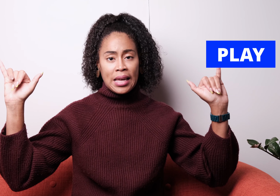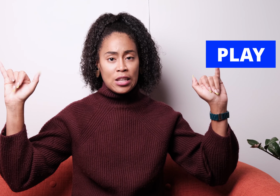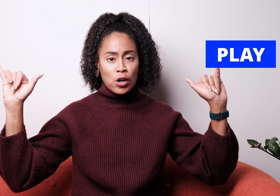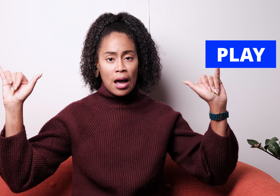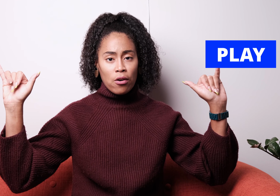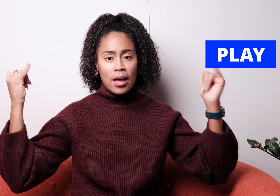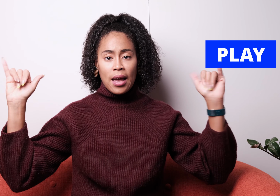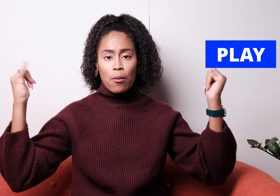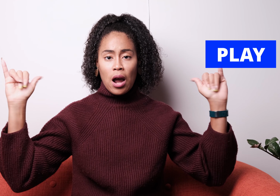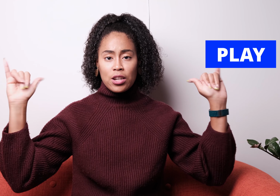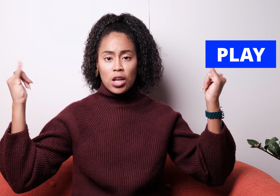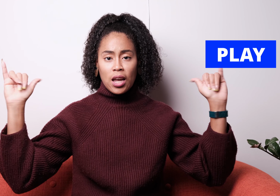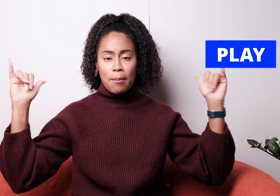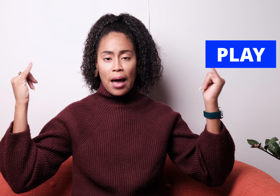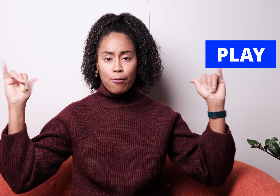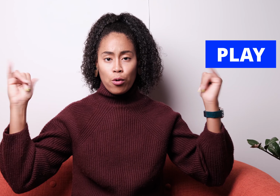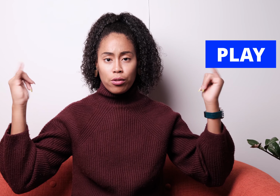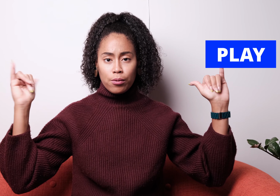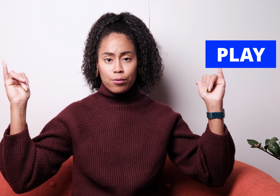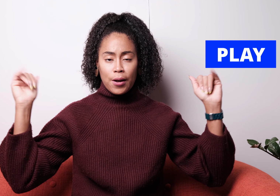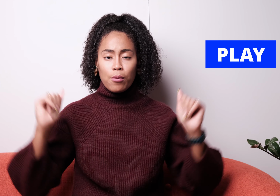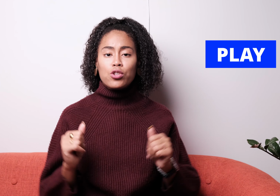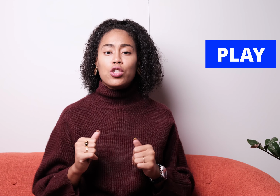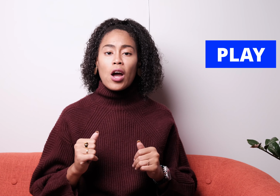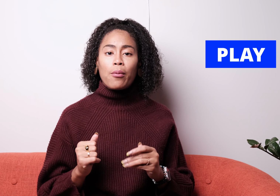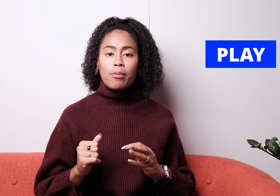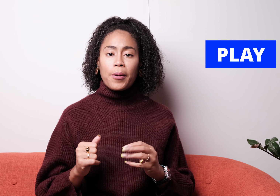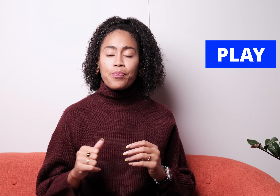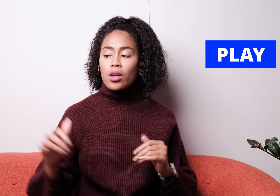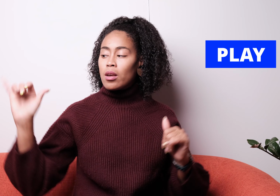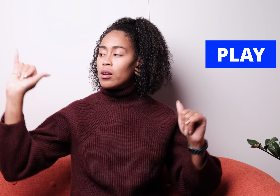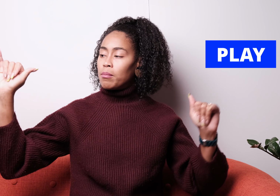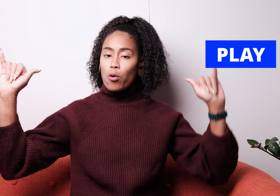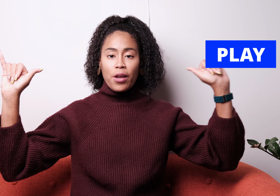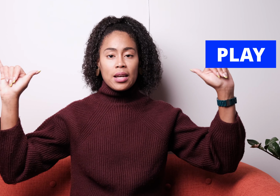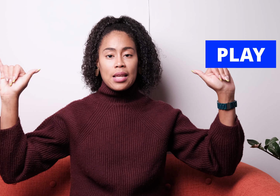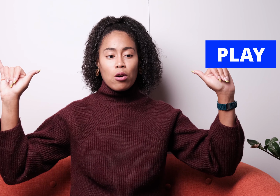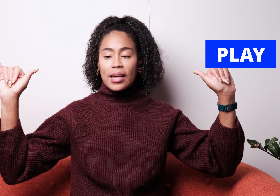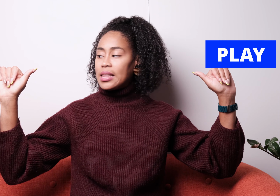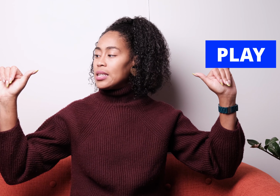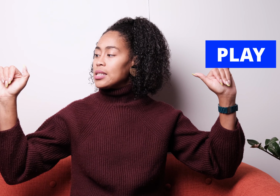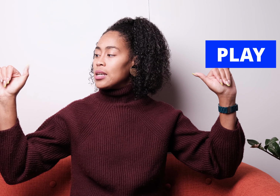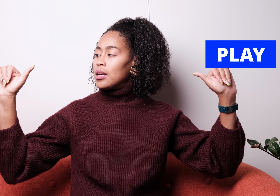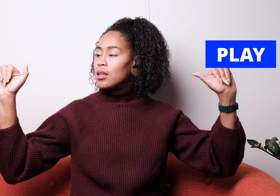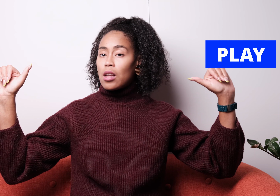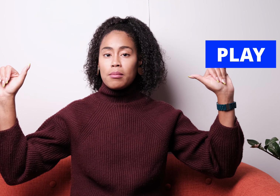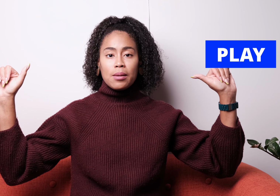pinkies are out, and we're kind of shaking them back and forth, right? I want you to try it with me. Both hands out like this. Thumbs and